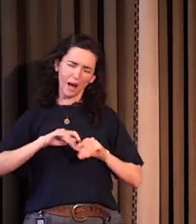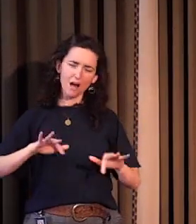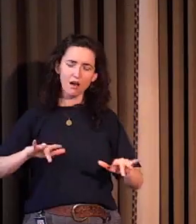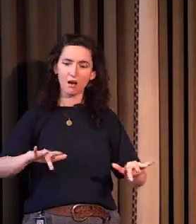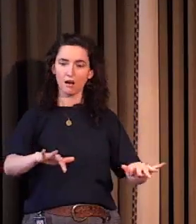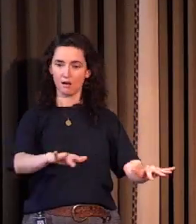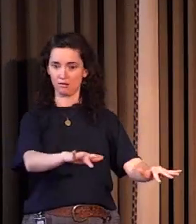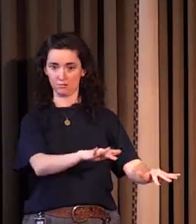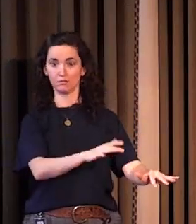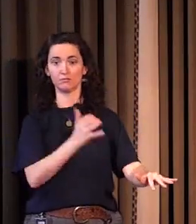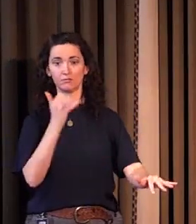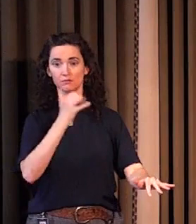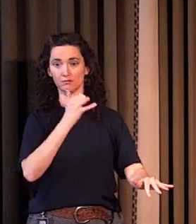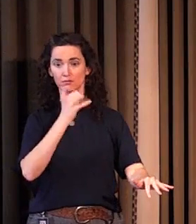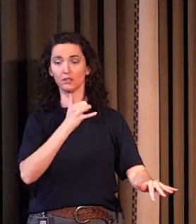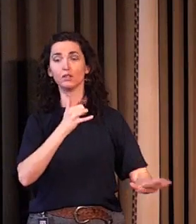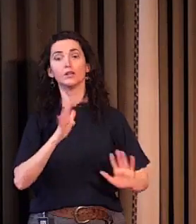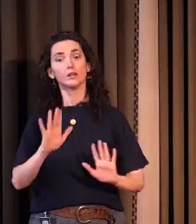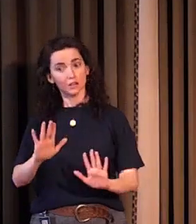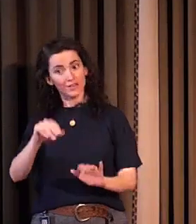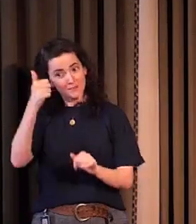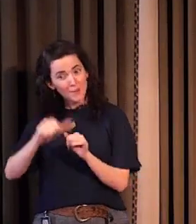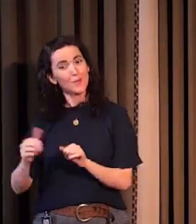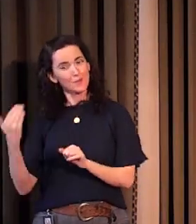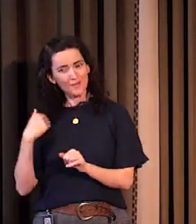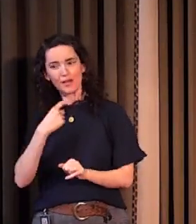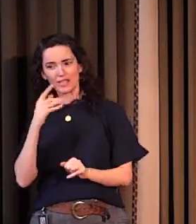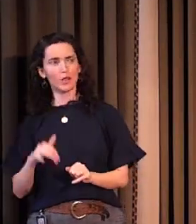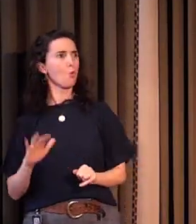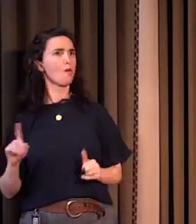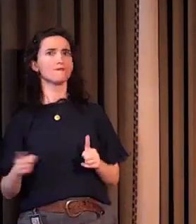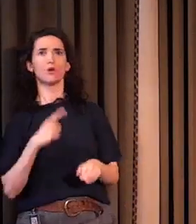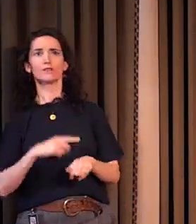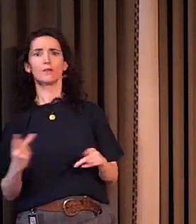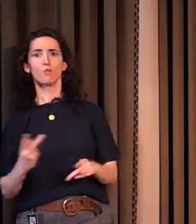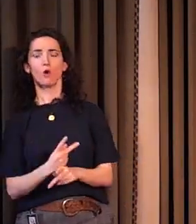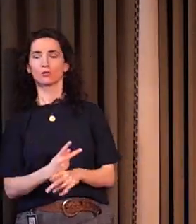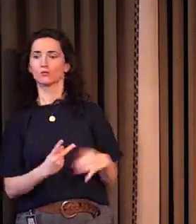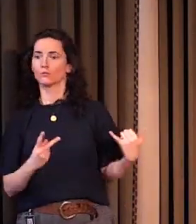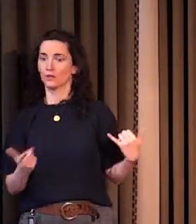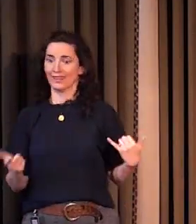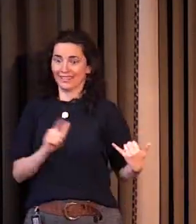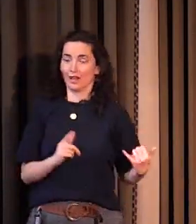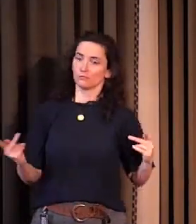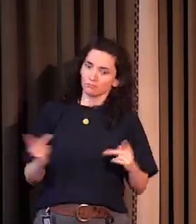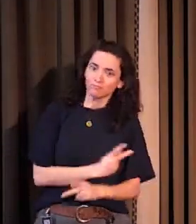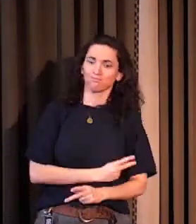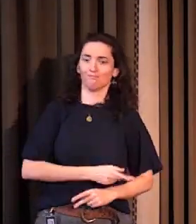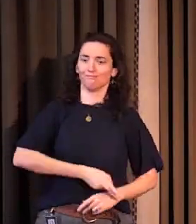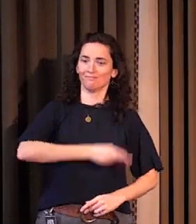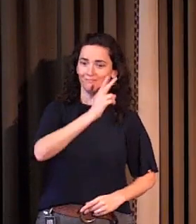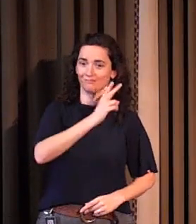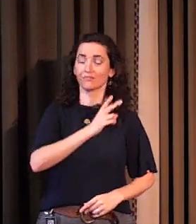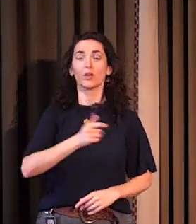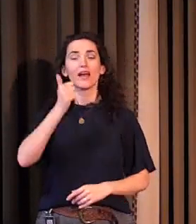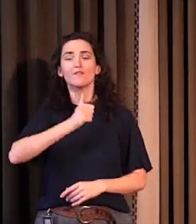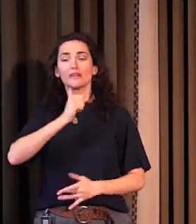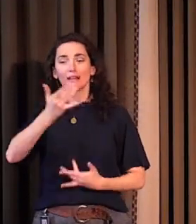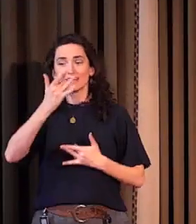in full recognition that we have said that before as well. But the daily case counts that we're seeing now